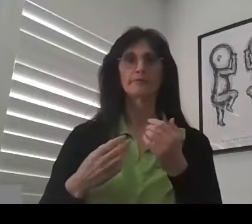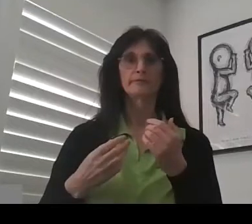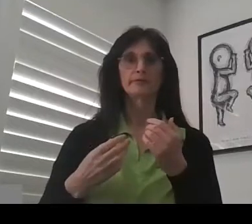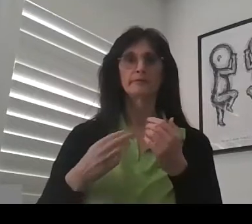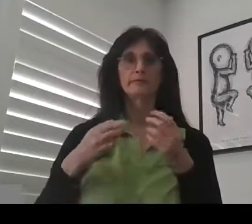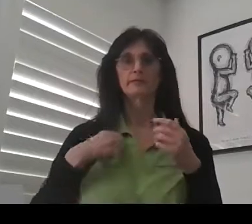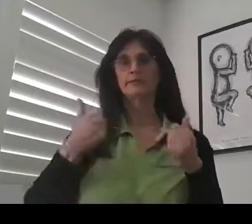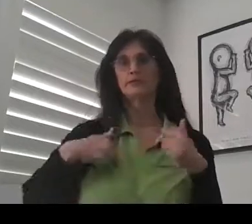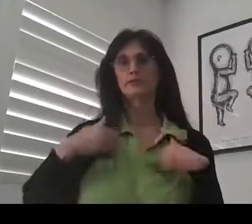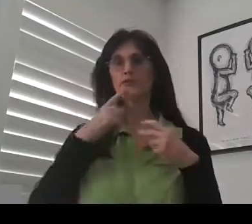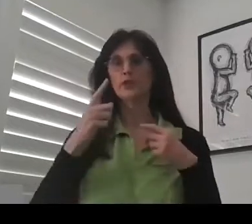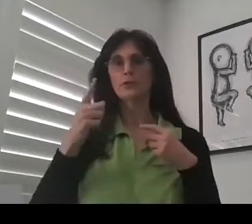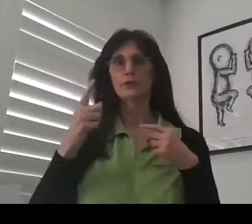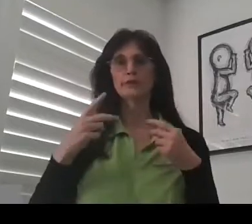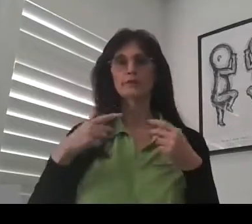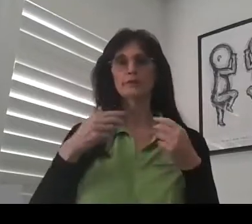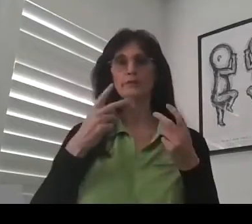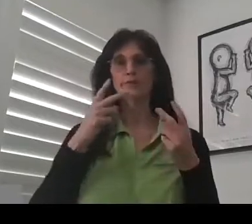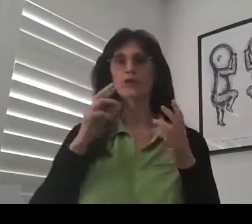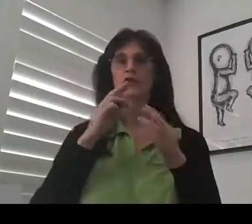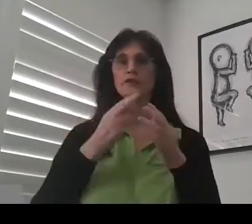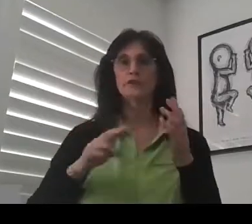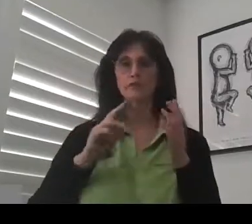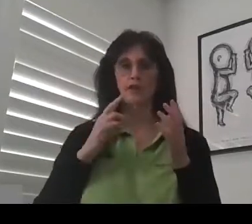This morning we're going to sing a nursery rhyme.